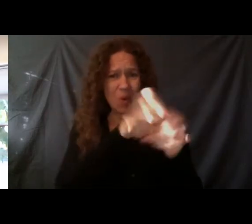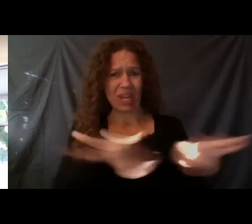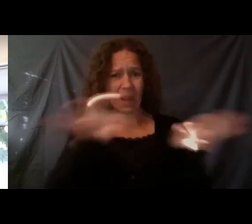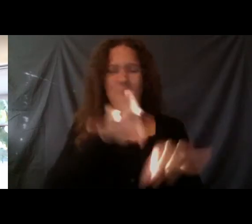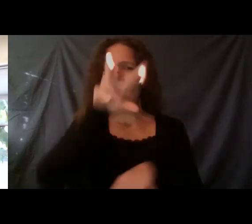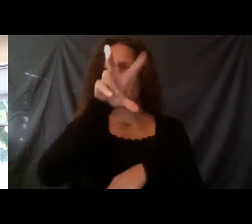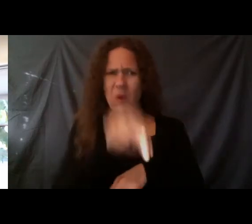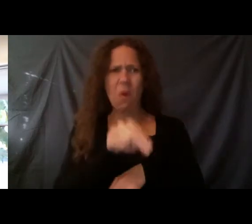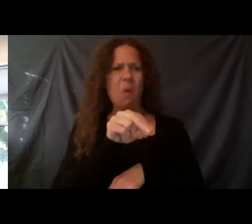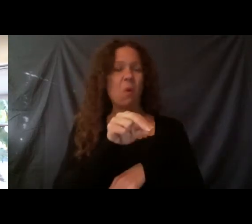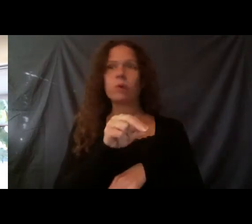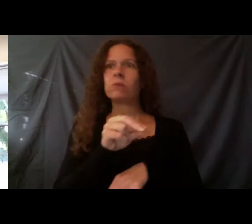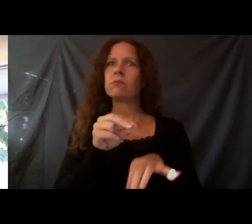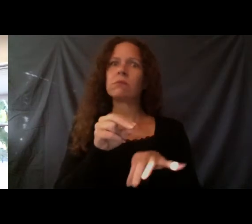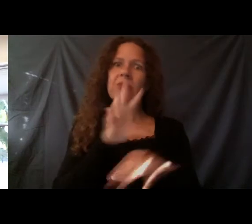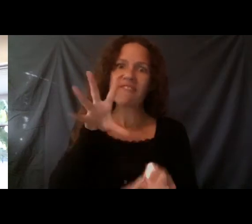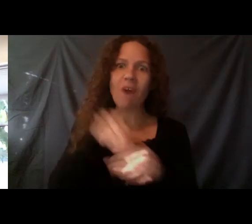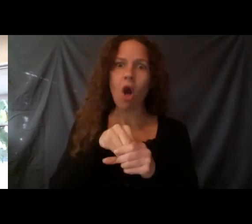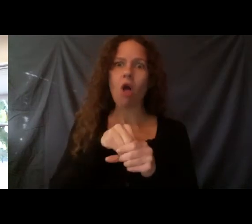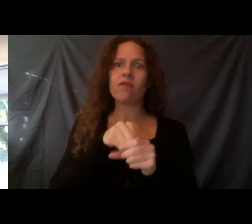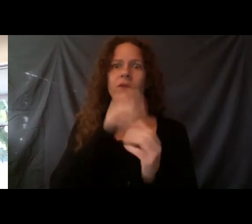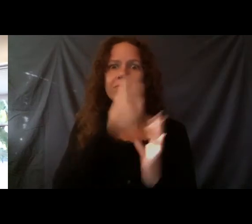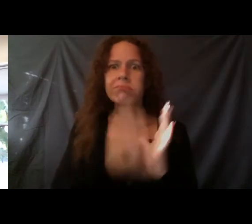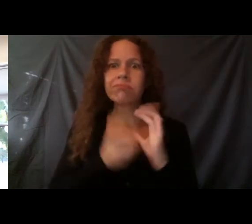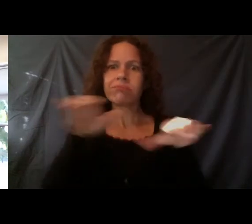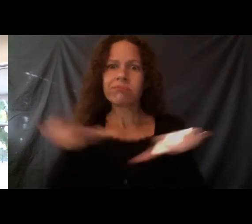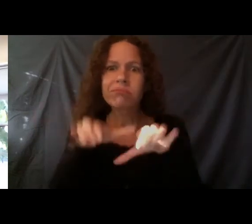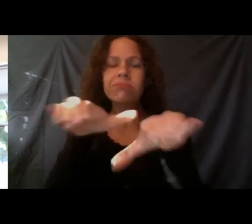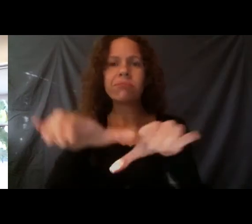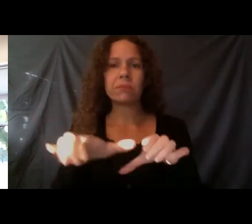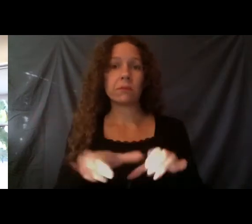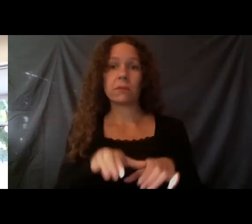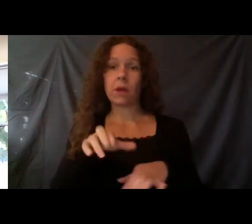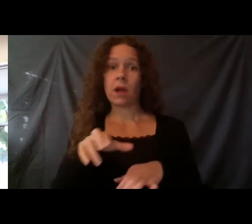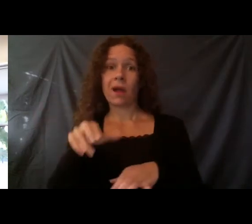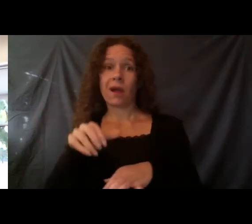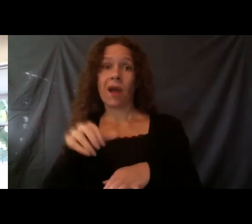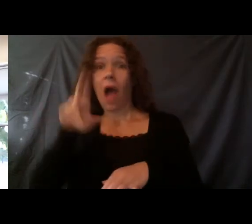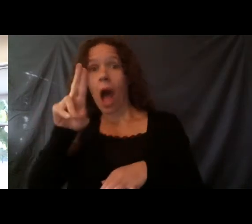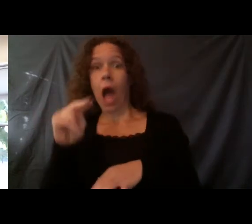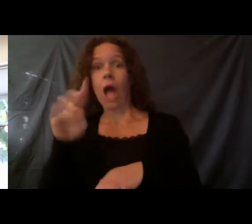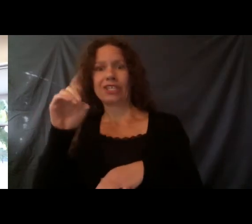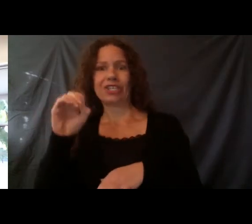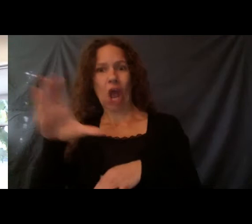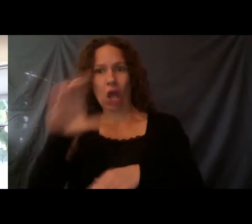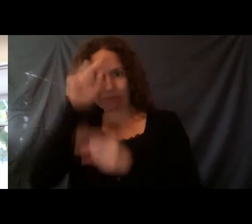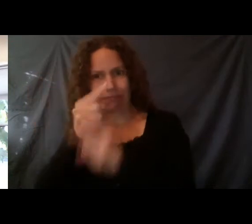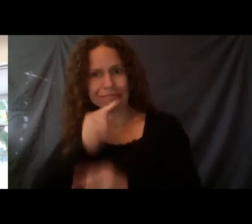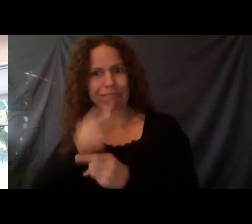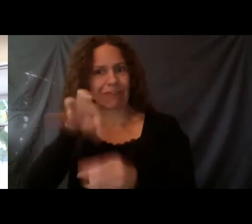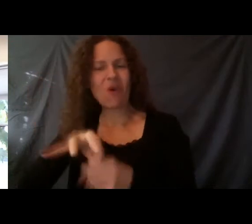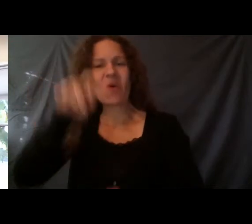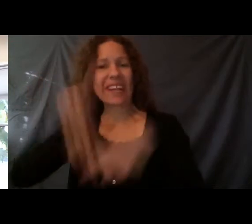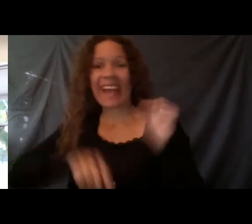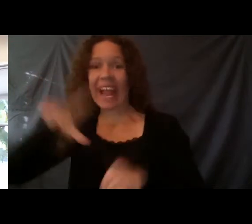and engaged. Our undocumented brothers and sisters can't vote, but they're out there knocking on doors and talking to voters on the